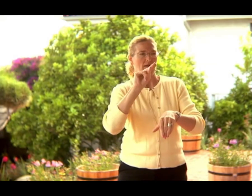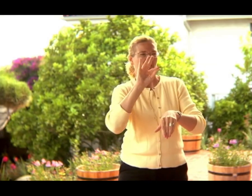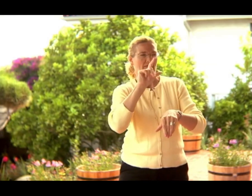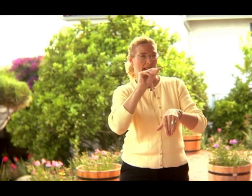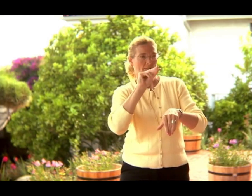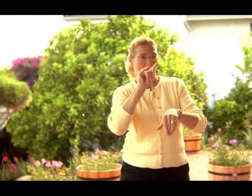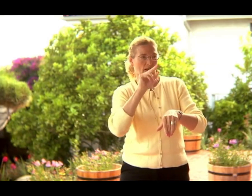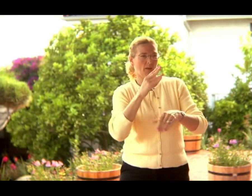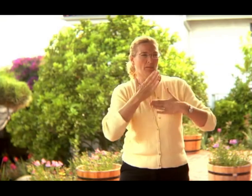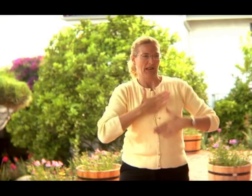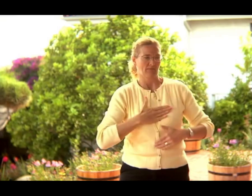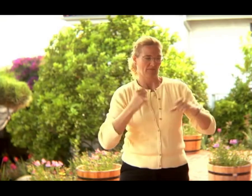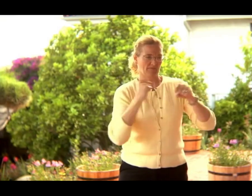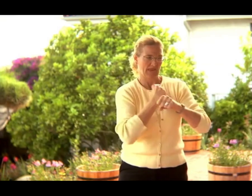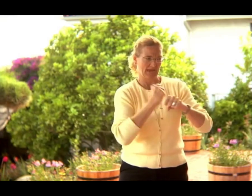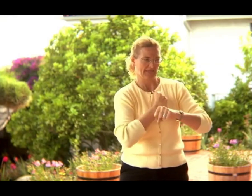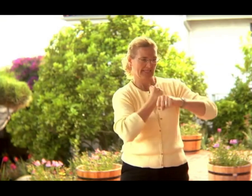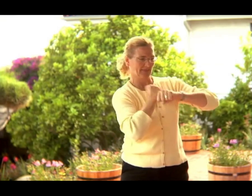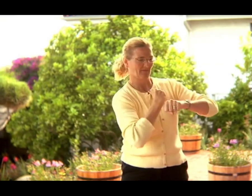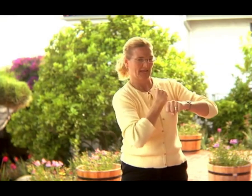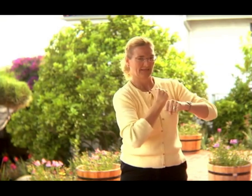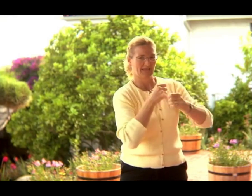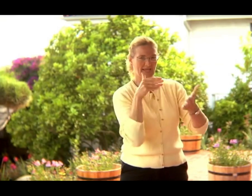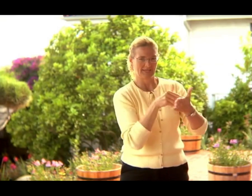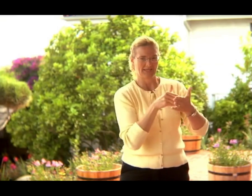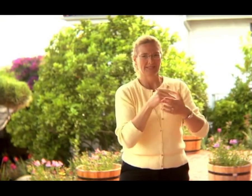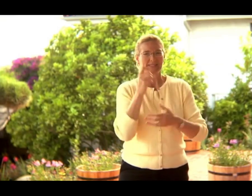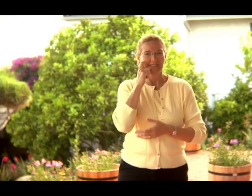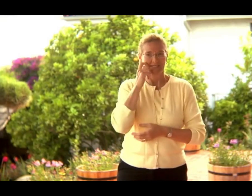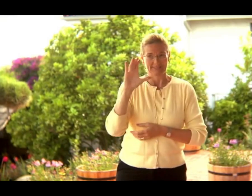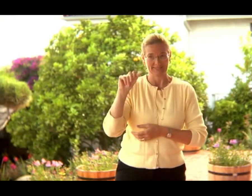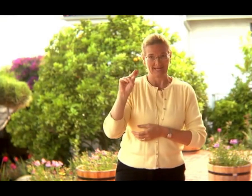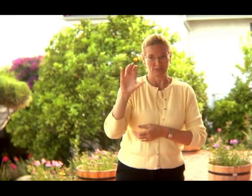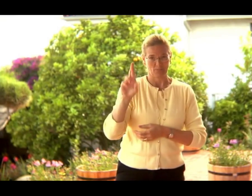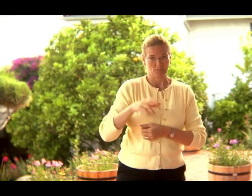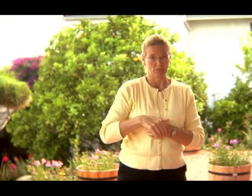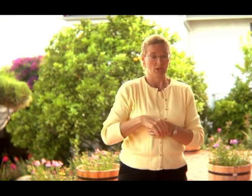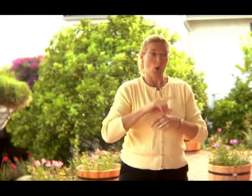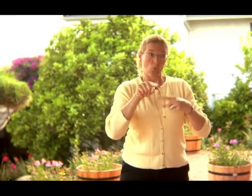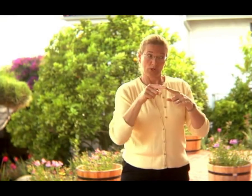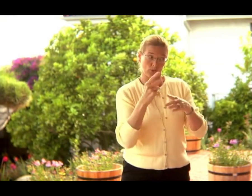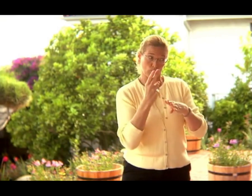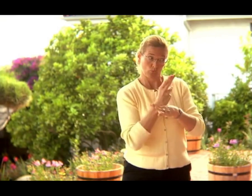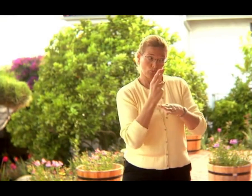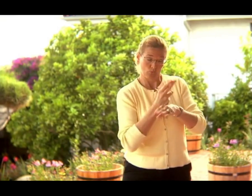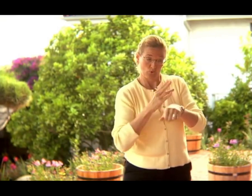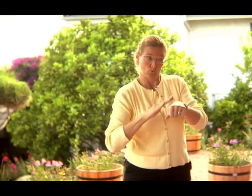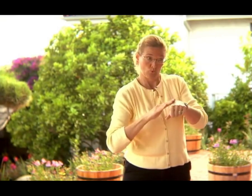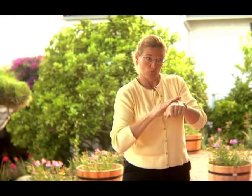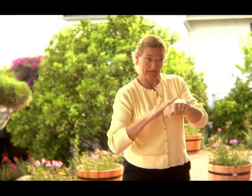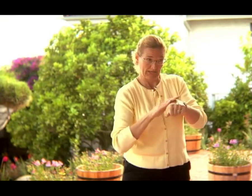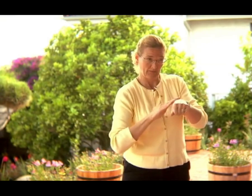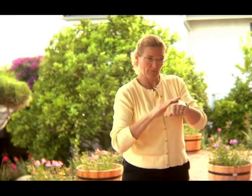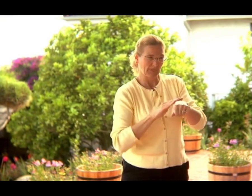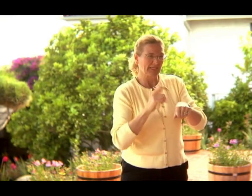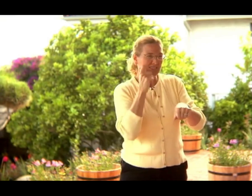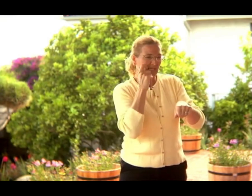This cream works by stimulating your body to fight off the skin cancer by causing a localized inflammation.